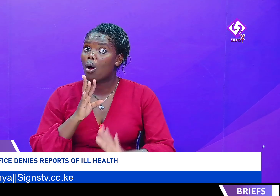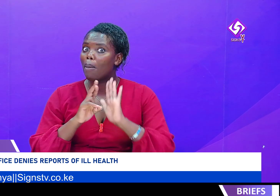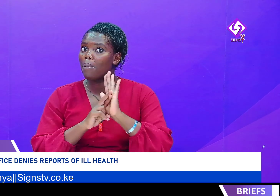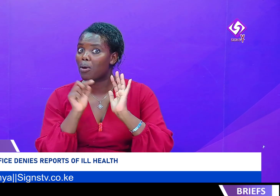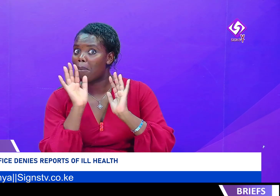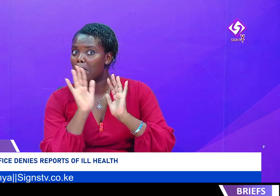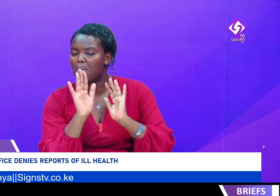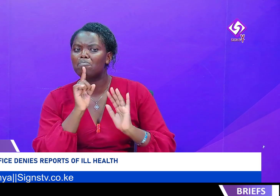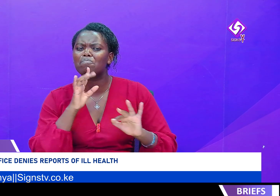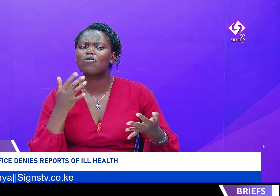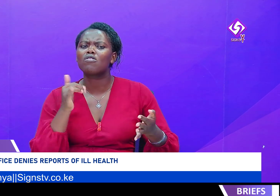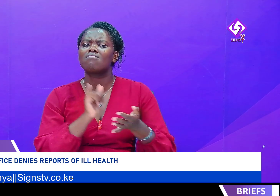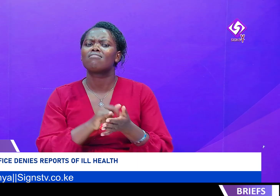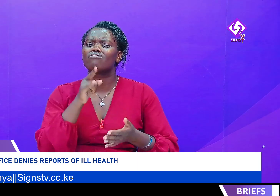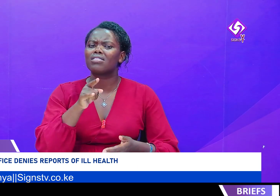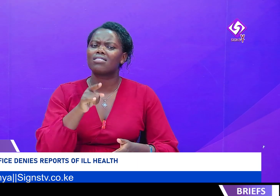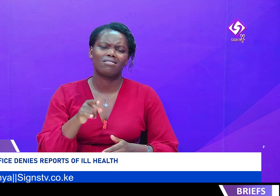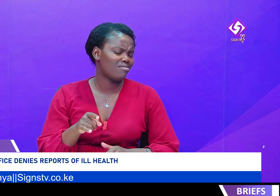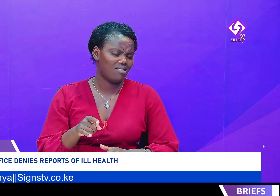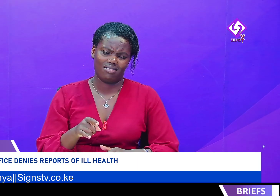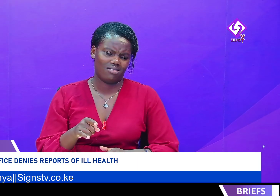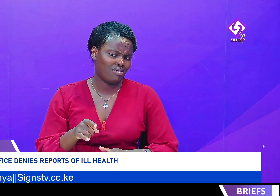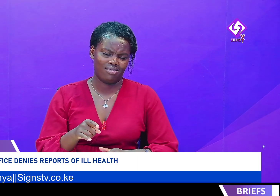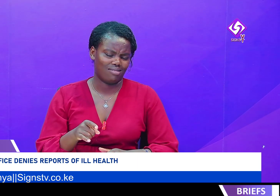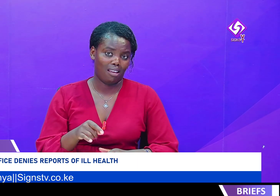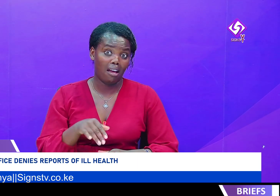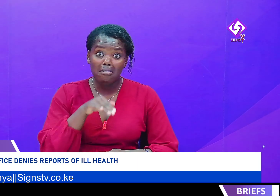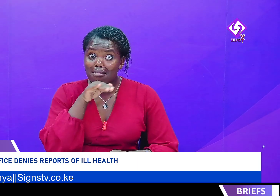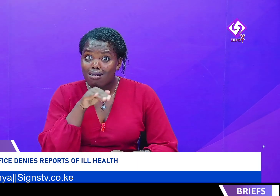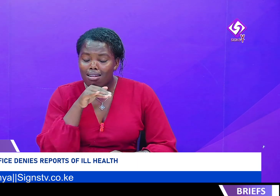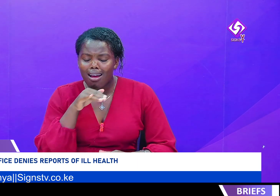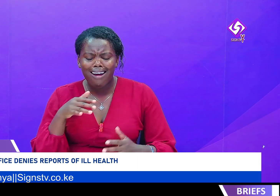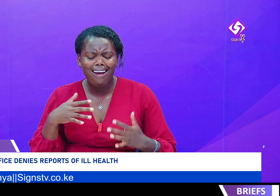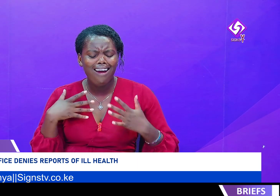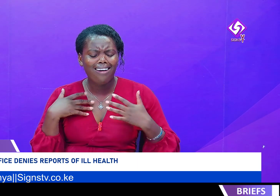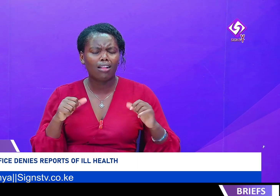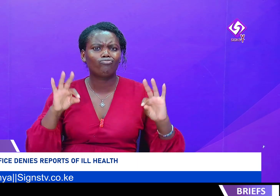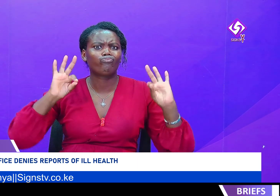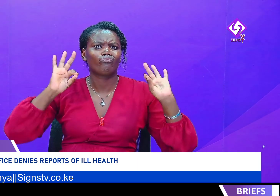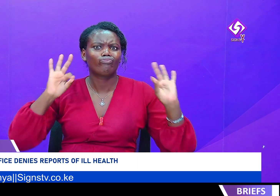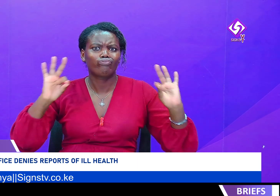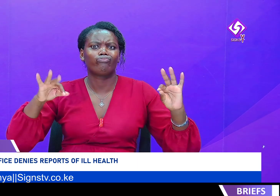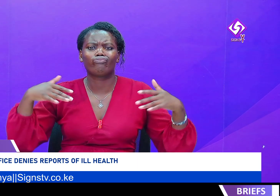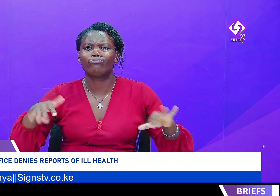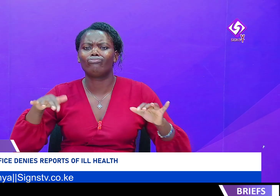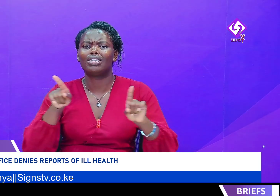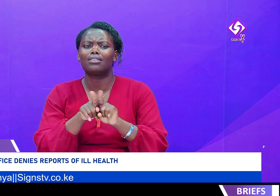Mr. Odinga's spokesperson confirmed that the former Prime Minister is in good health and has been actively engaging